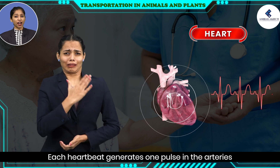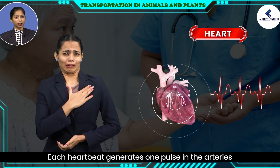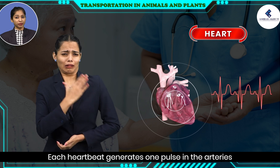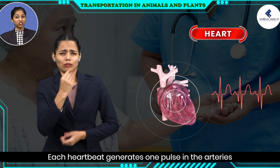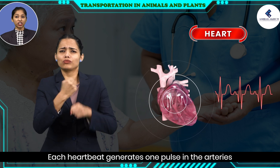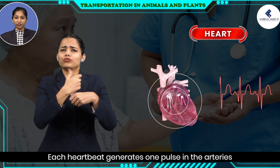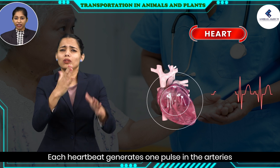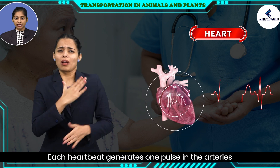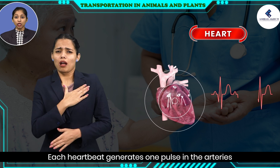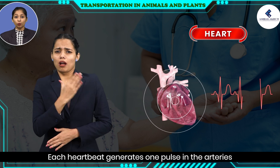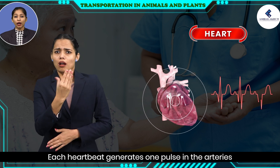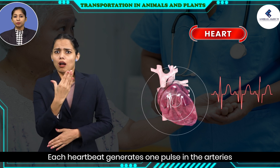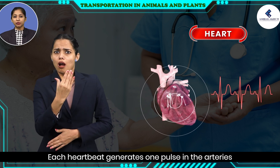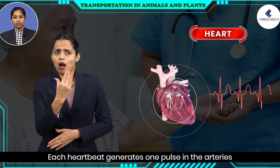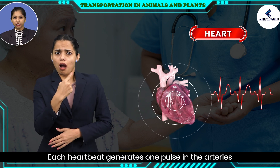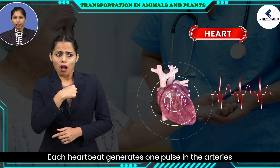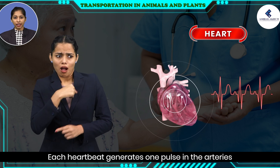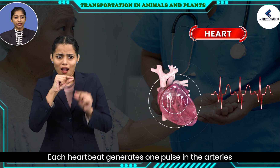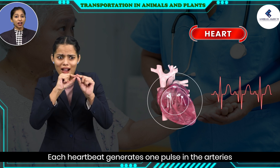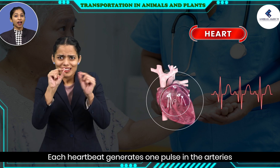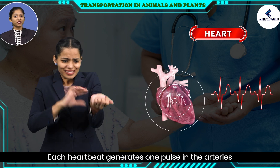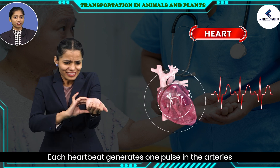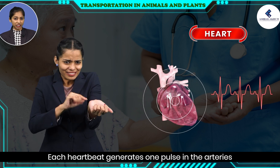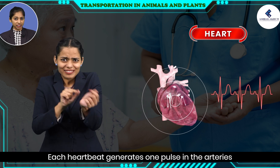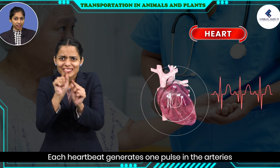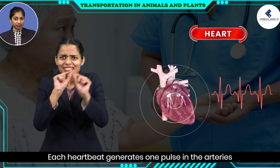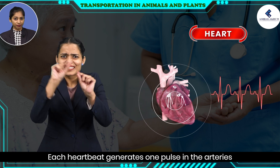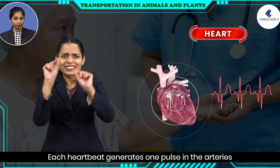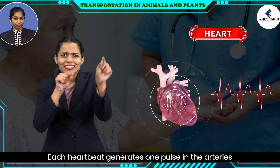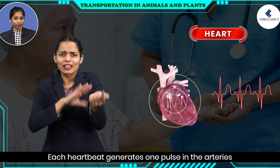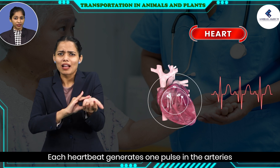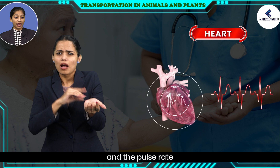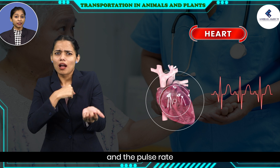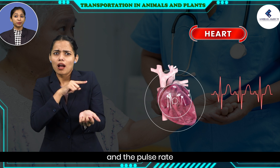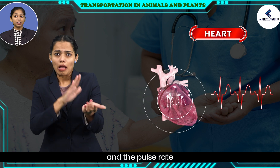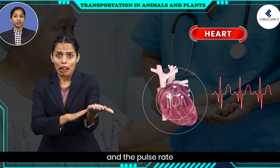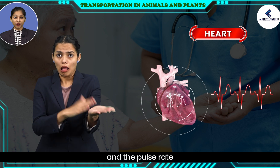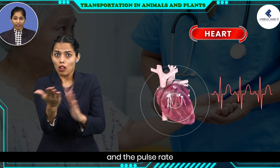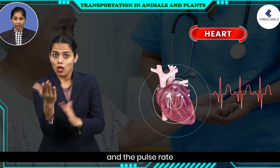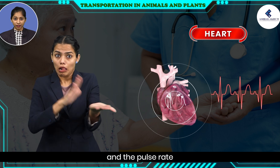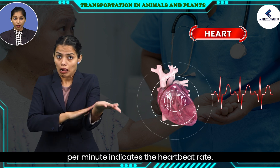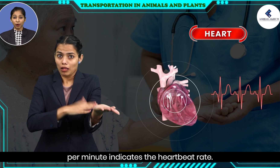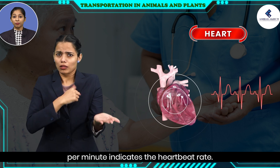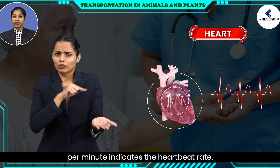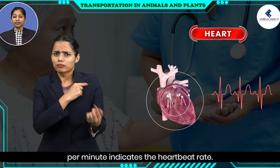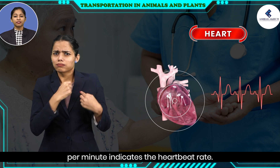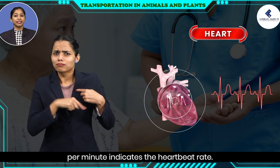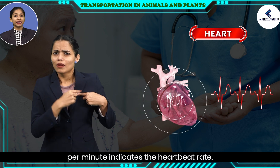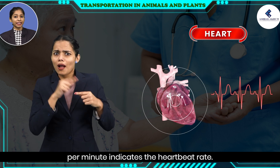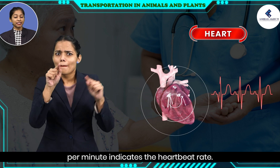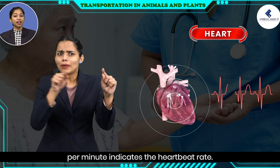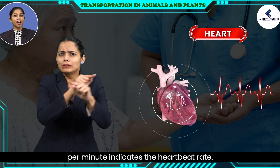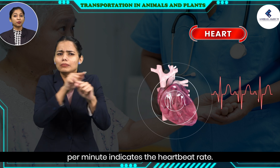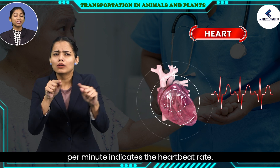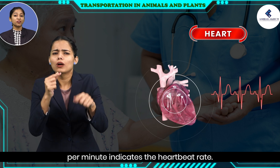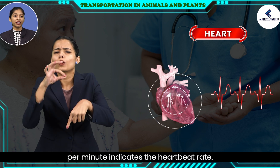Each heartbeat generates one pulse in the arteries, and the pulse rate per minute